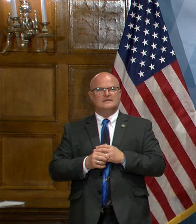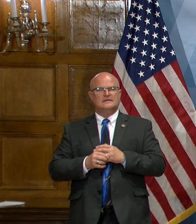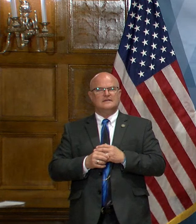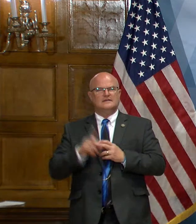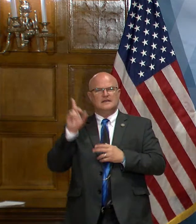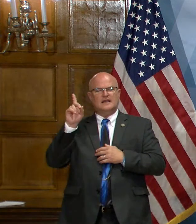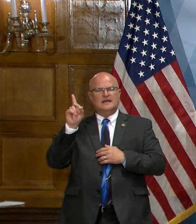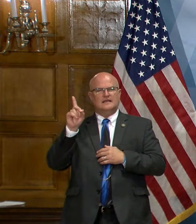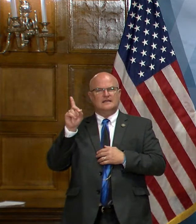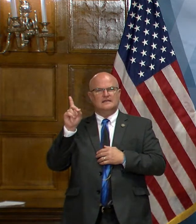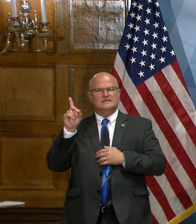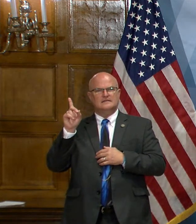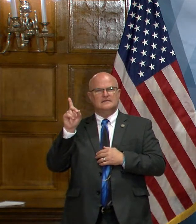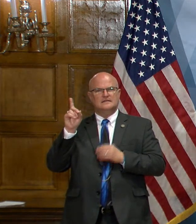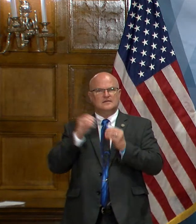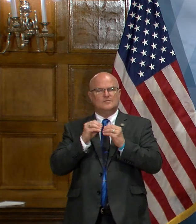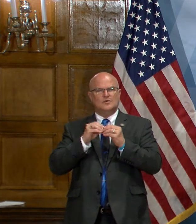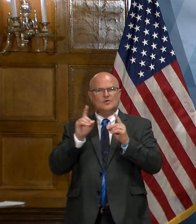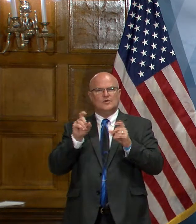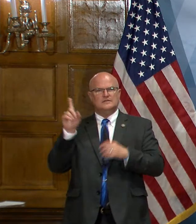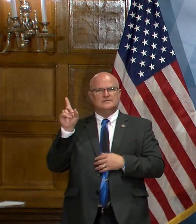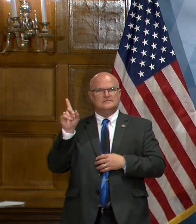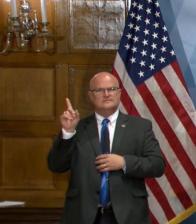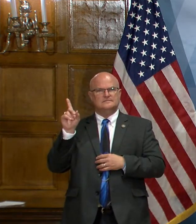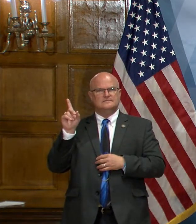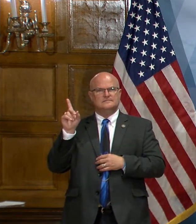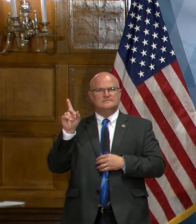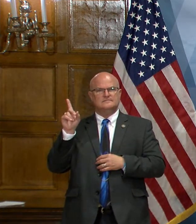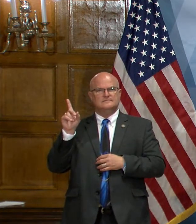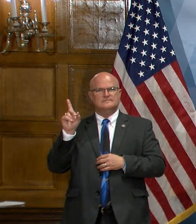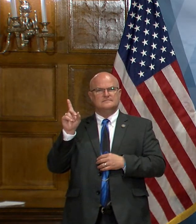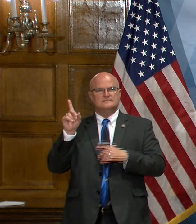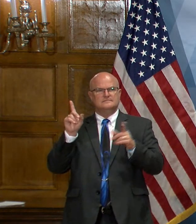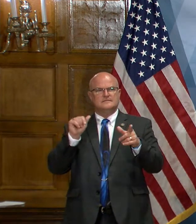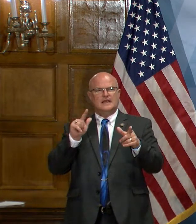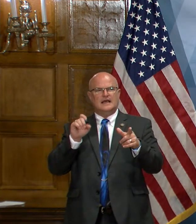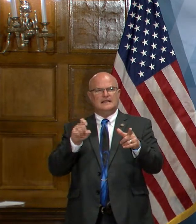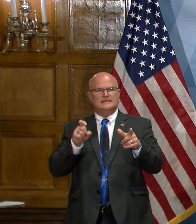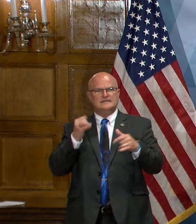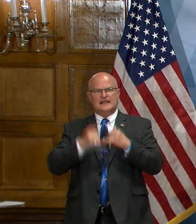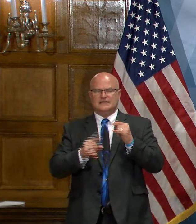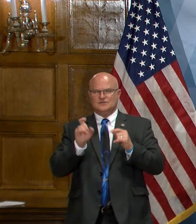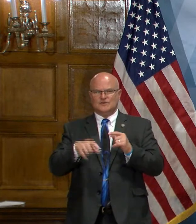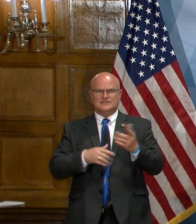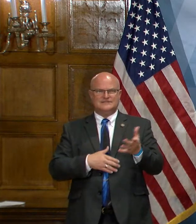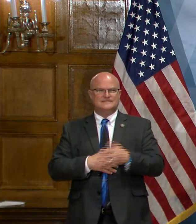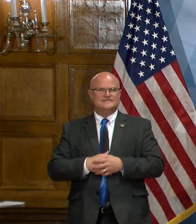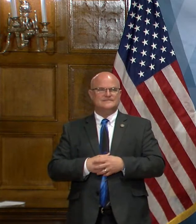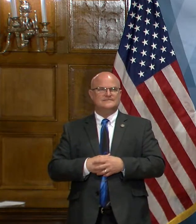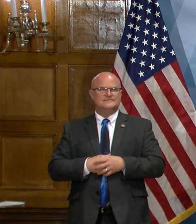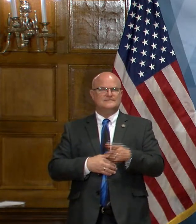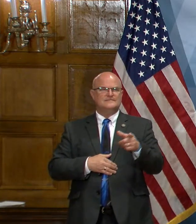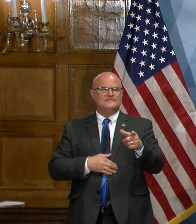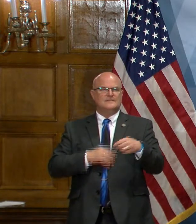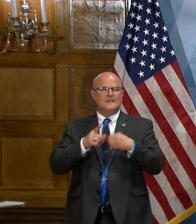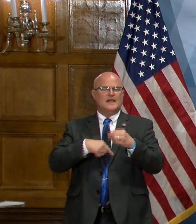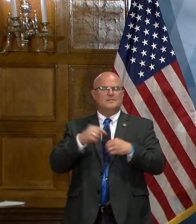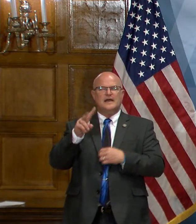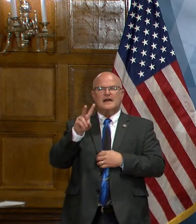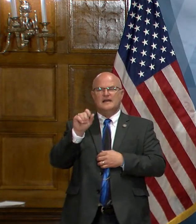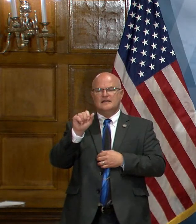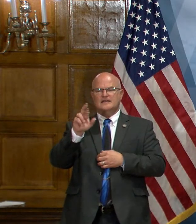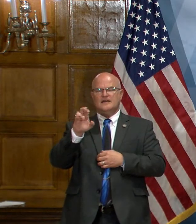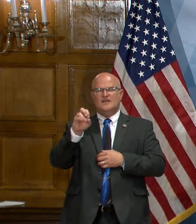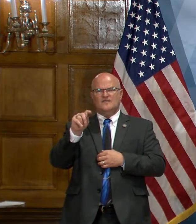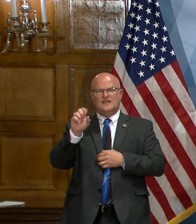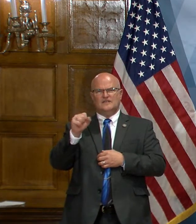remotely, then I'll come here. Was there any other question remotely? Alex, I think you've got the last question. Regarding the variants, do we